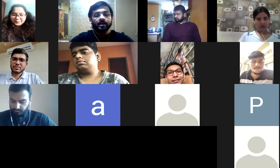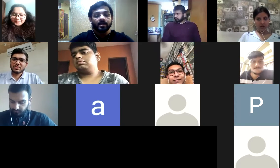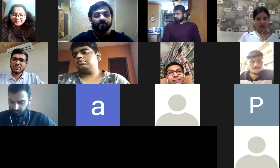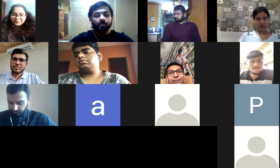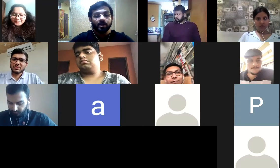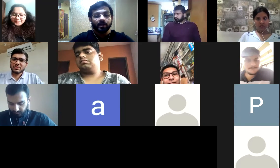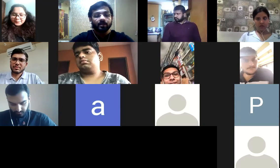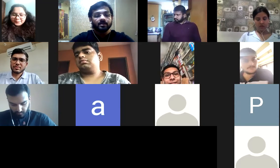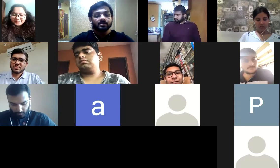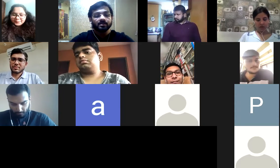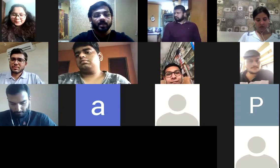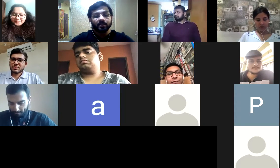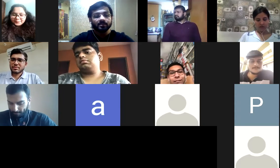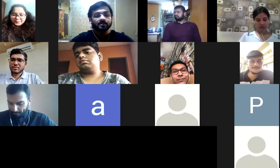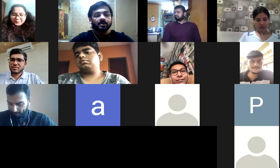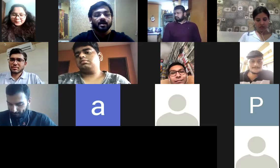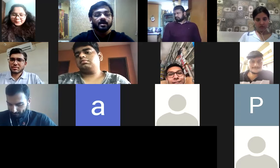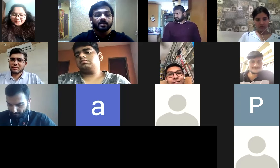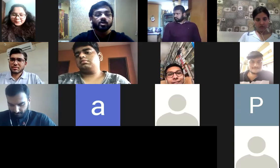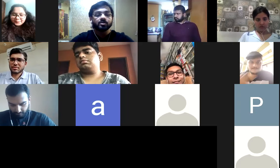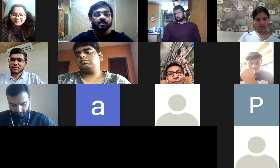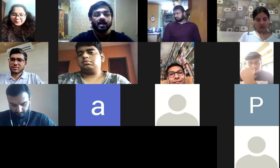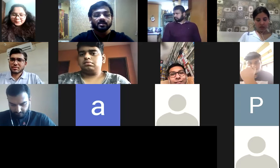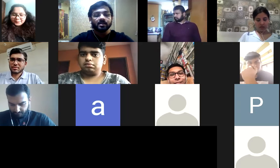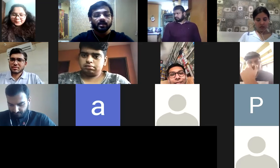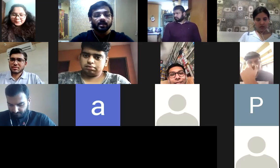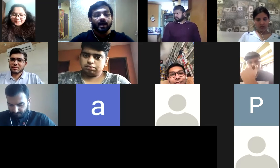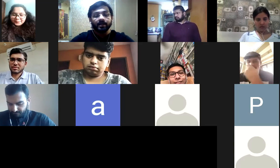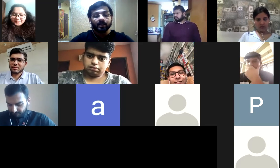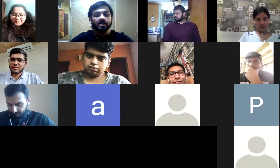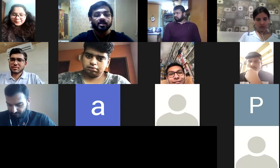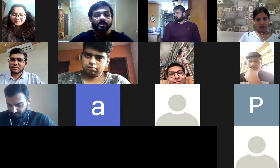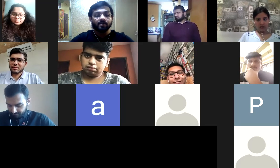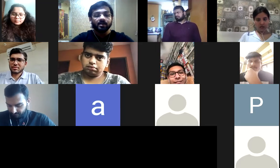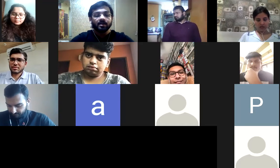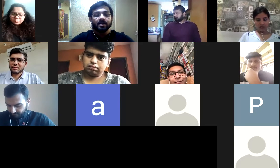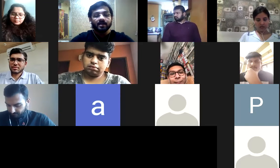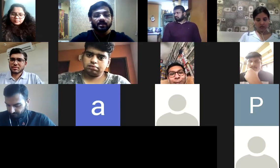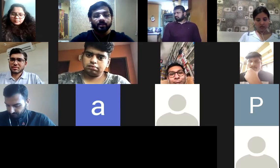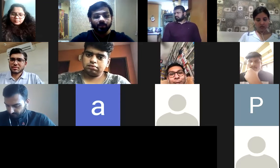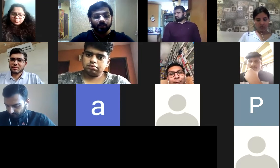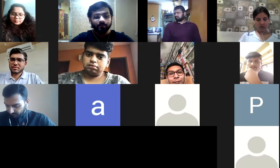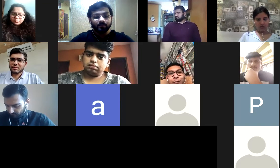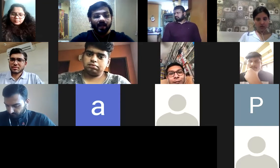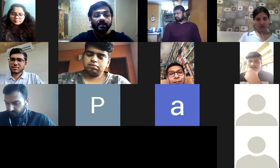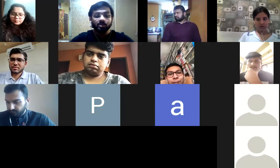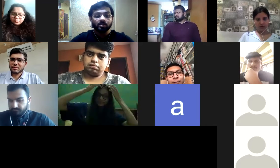deaf community since many years. He has also nationally and internationally traveled as an interpreter, and he is also a